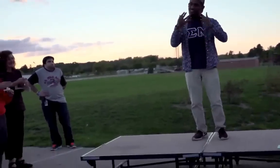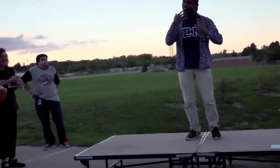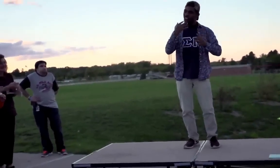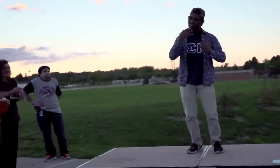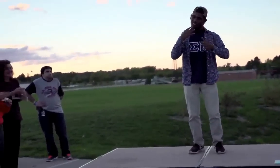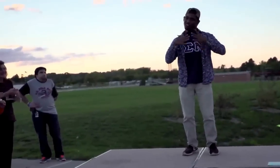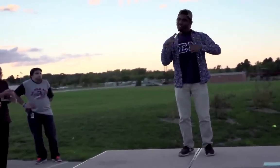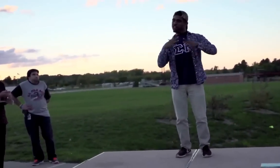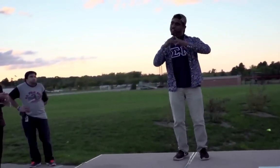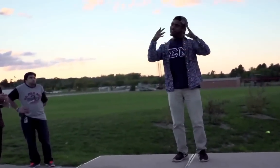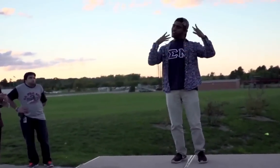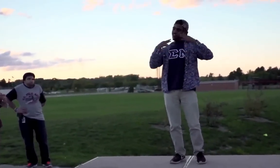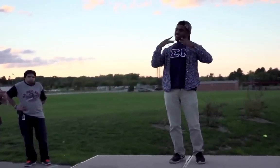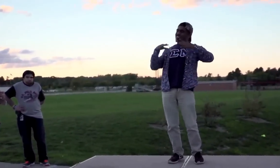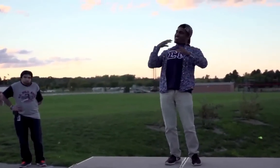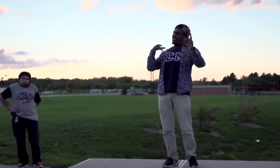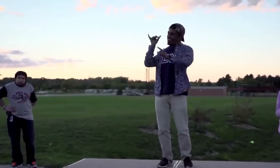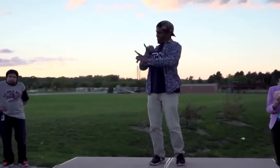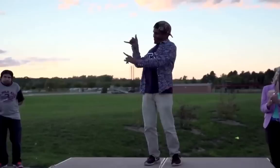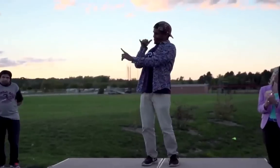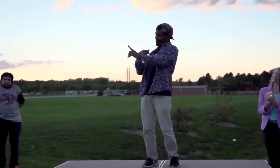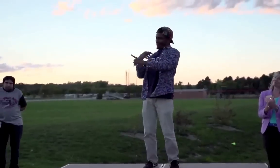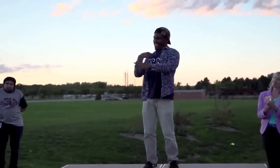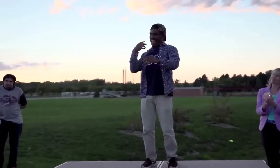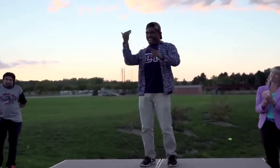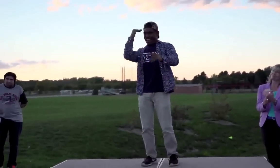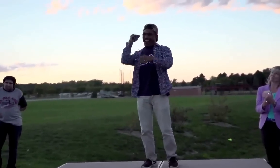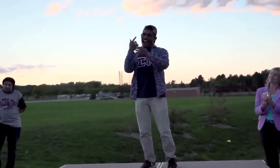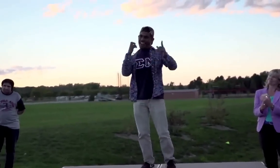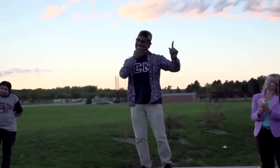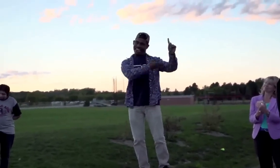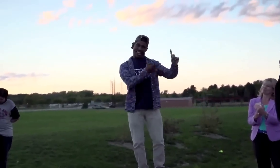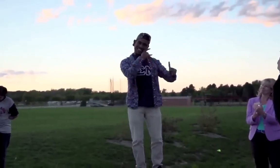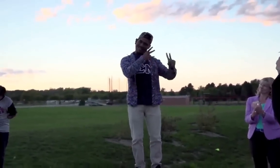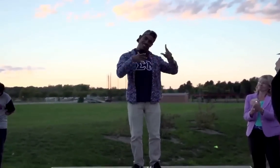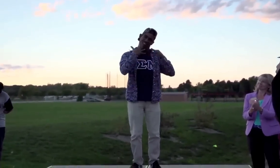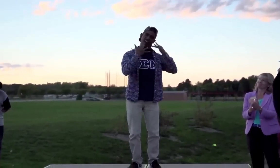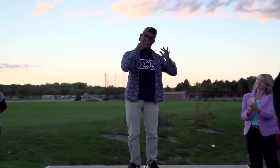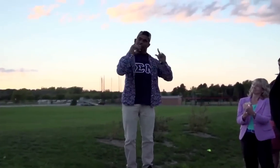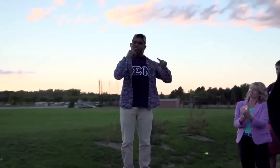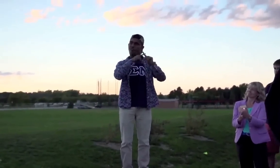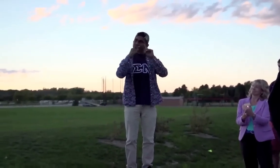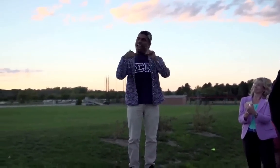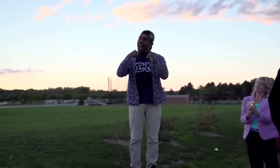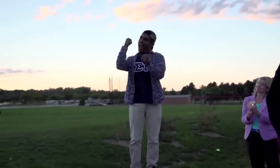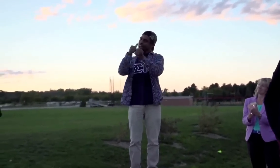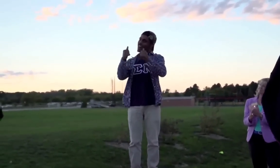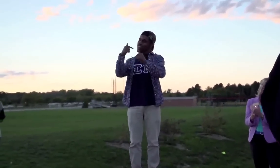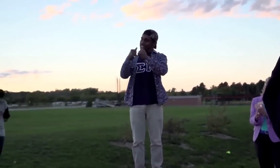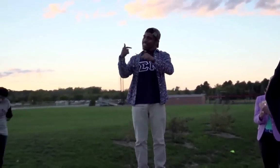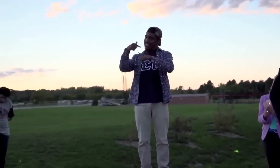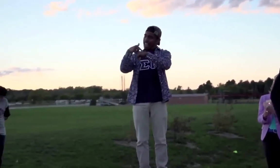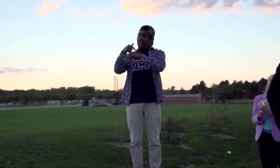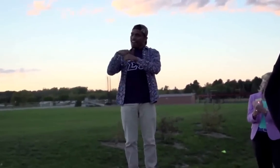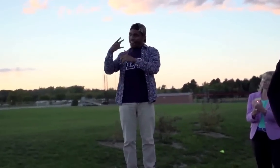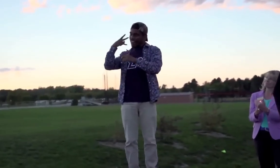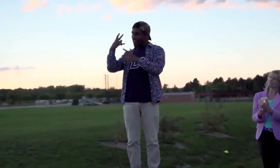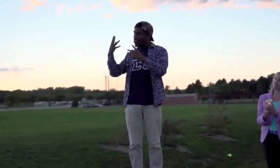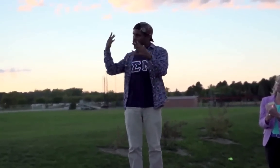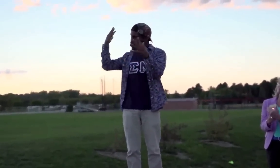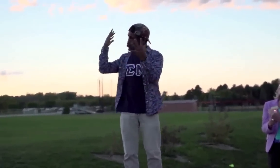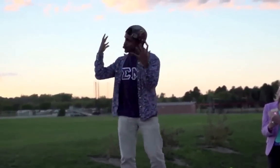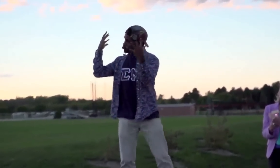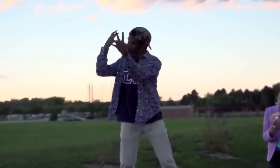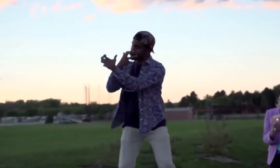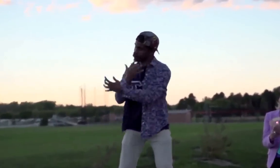And I wanted to dress colorful tonight. You know, I know Ben, he's a colorful person. And every time I saw